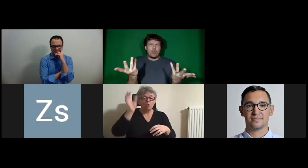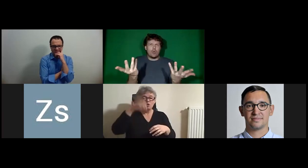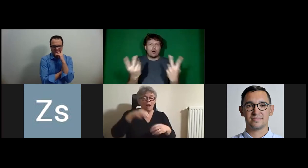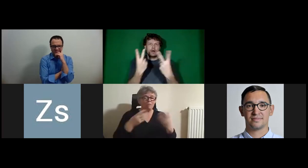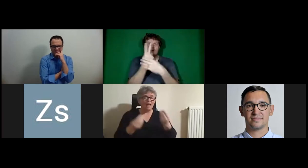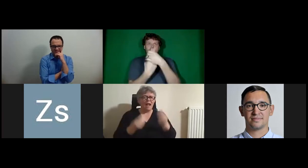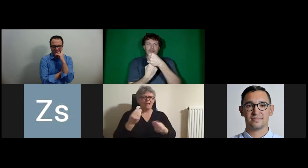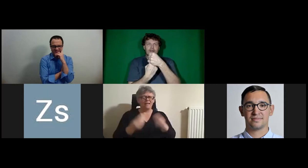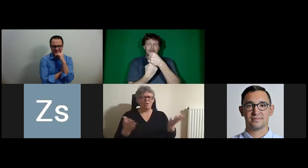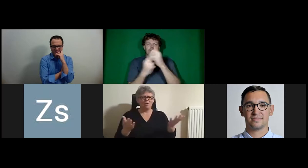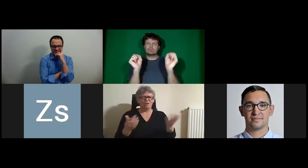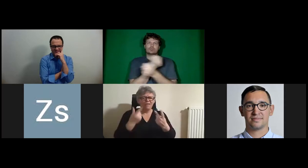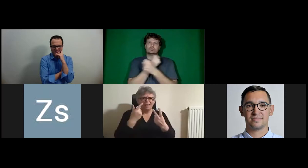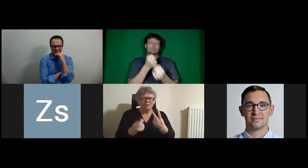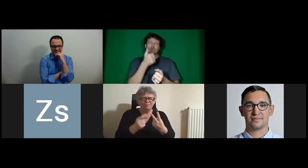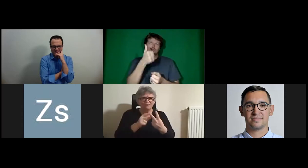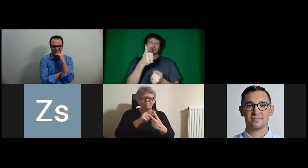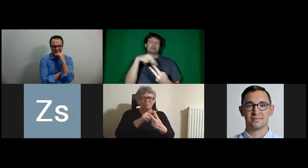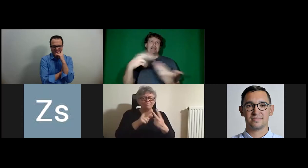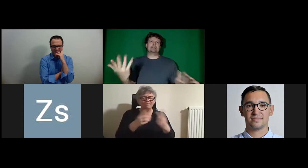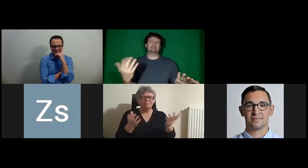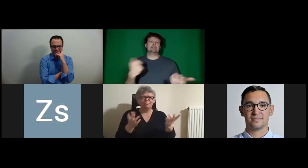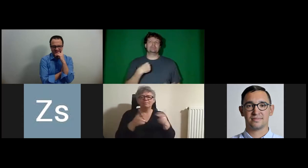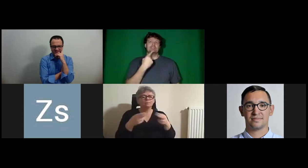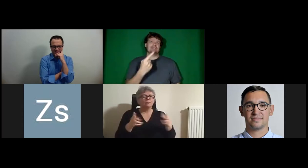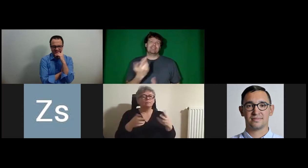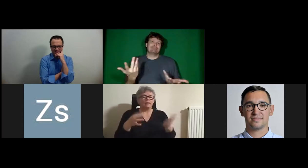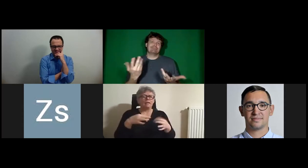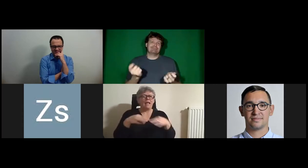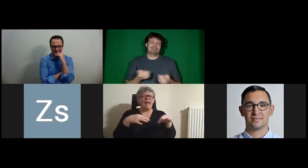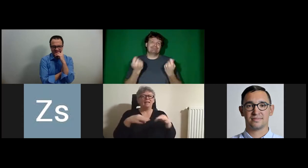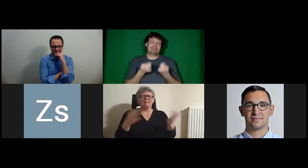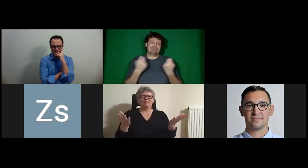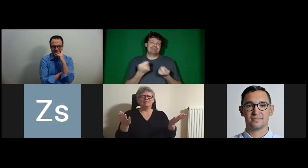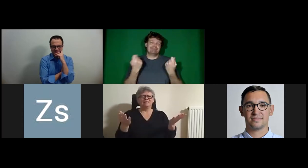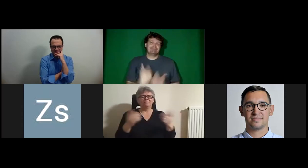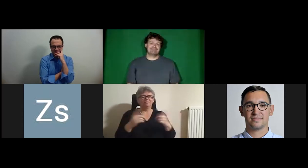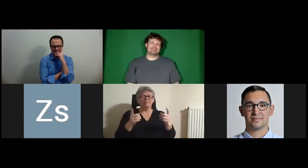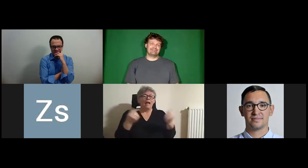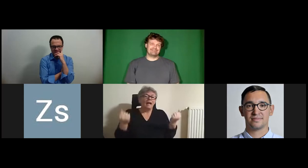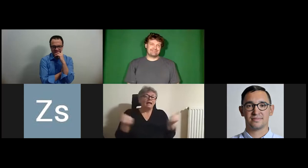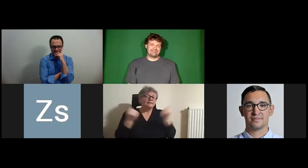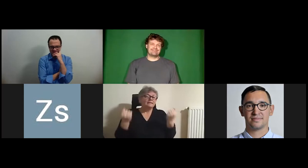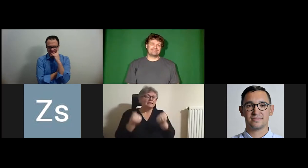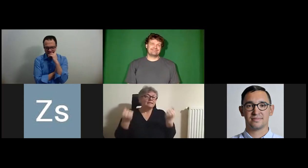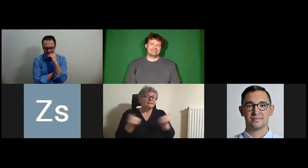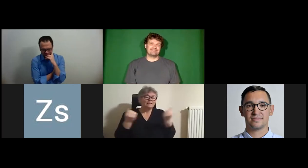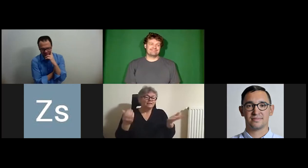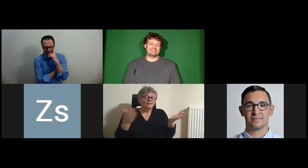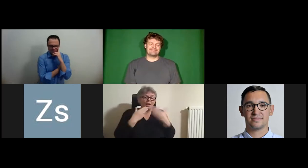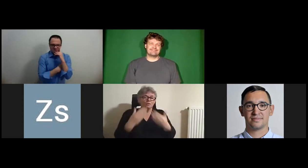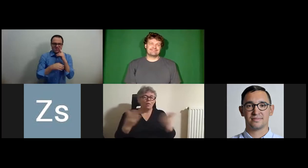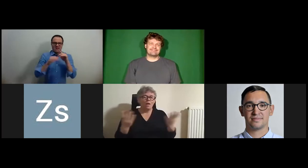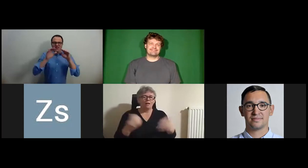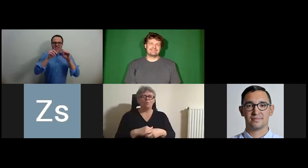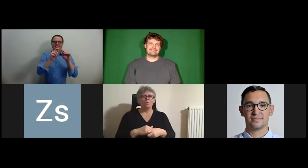He was shocked that I was extremely tall and deaf and I could still be a good dancer. But I told him it's all in the